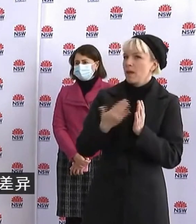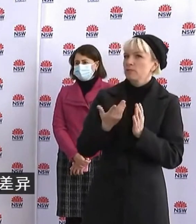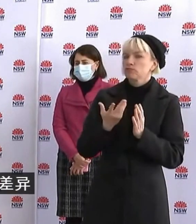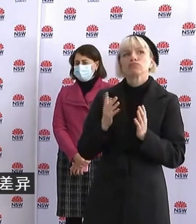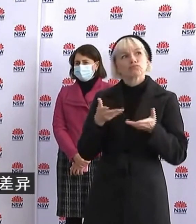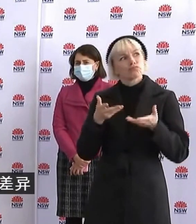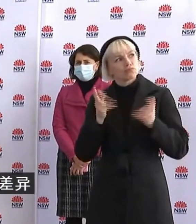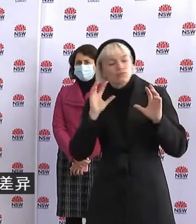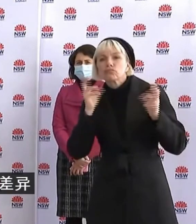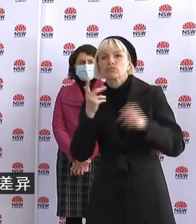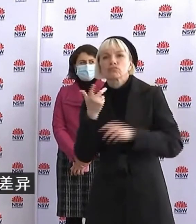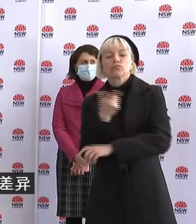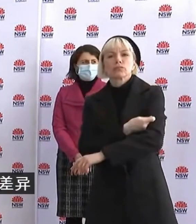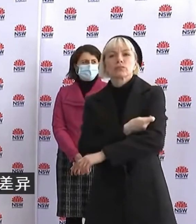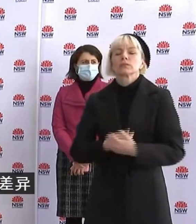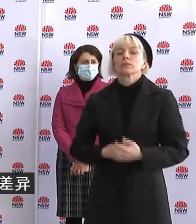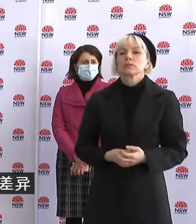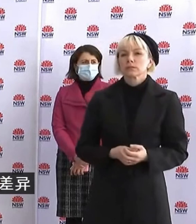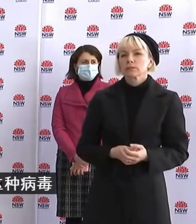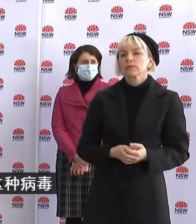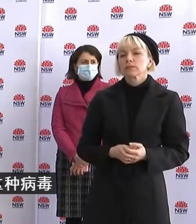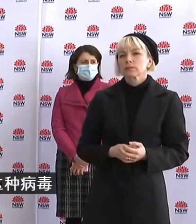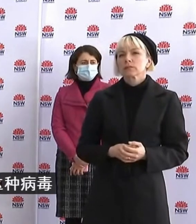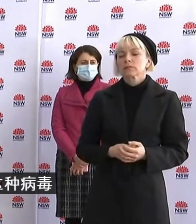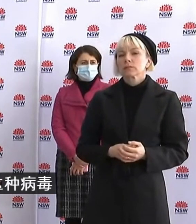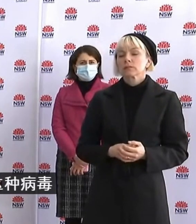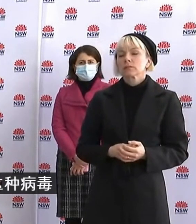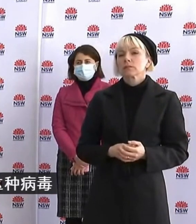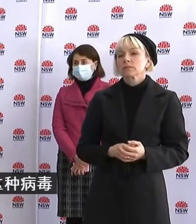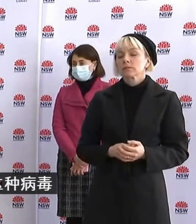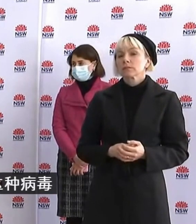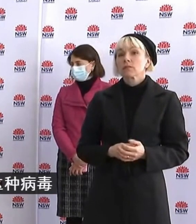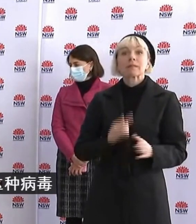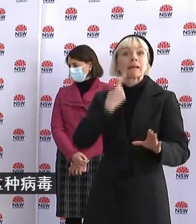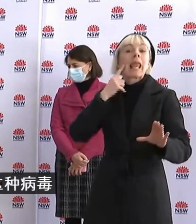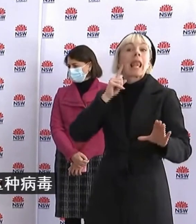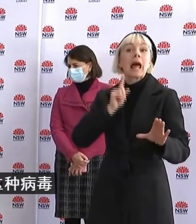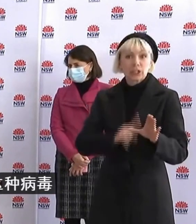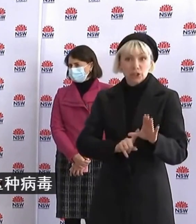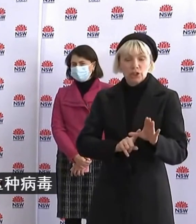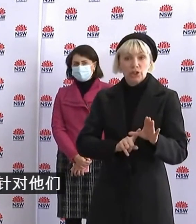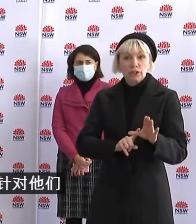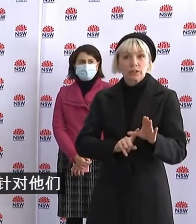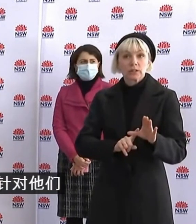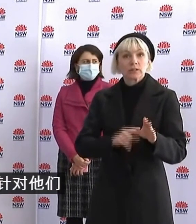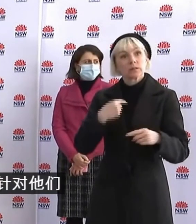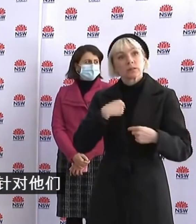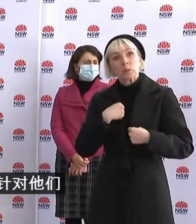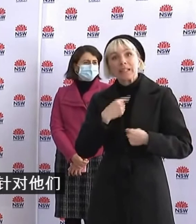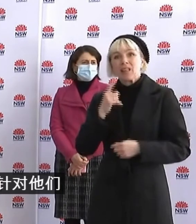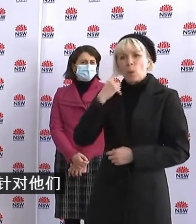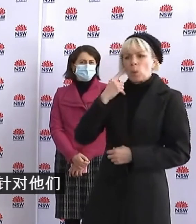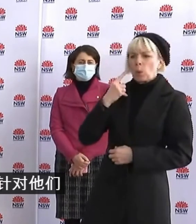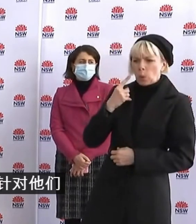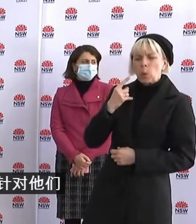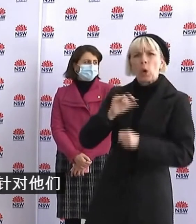by James about effectively the differences between now and last year. Remember last year we were talking about the fact that this virus was affecting older